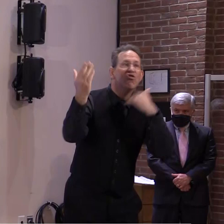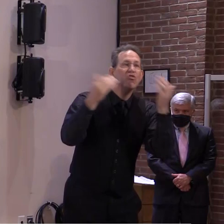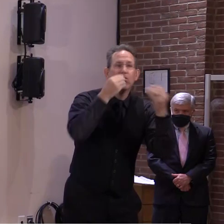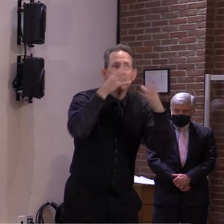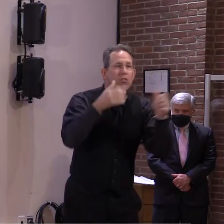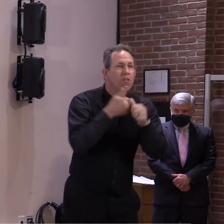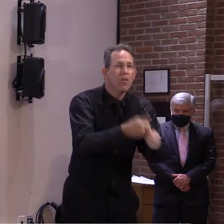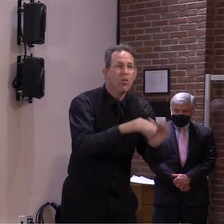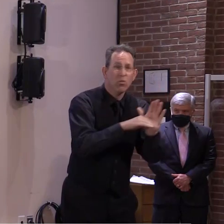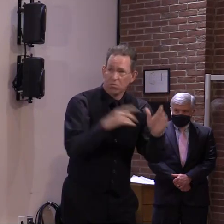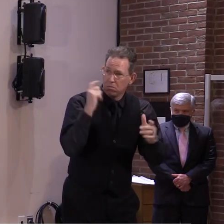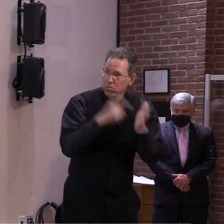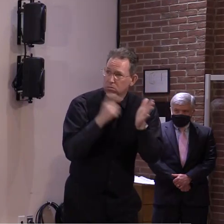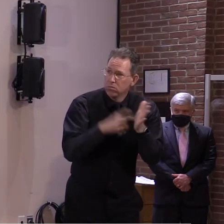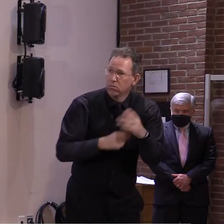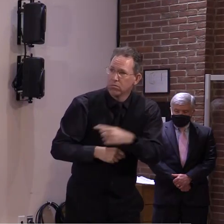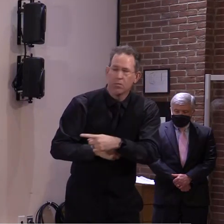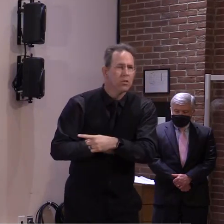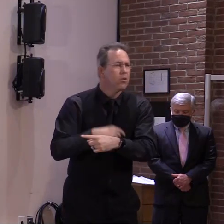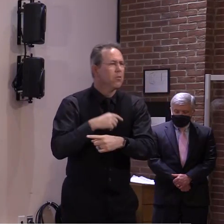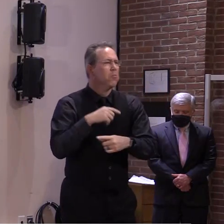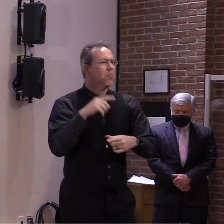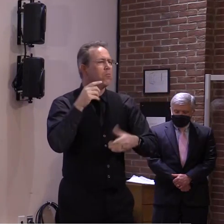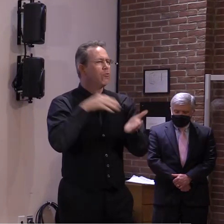That they're behaving any differently, that they're what?